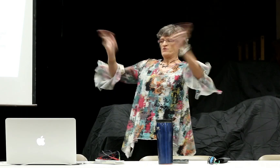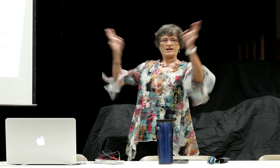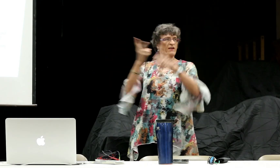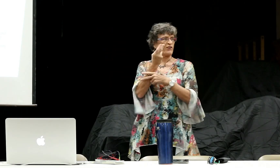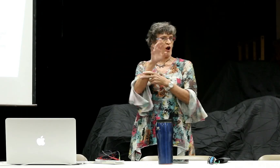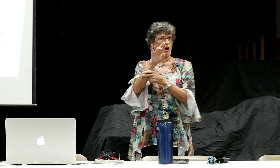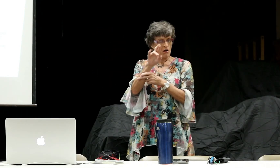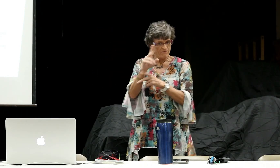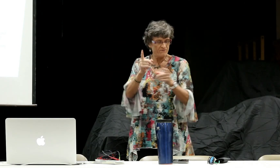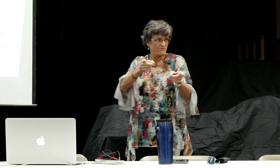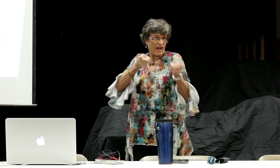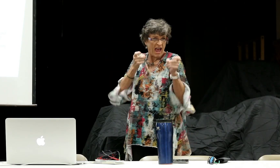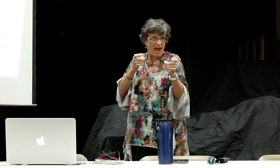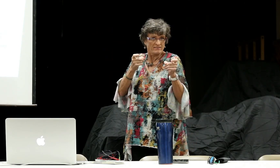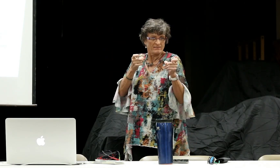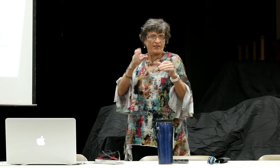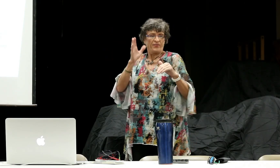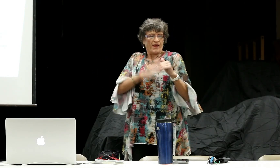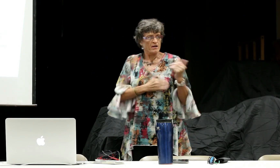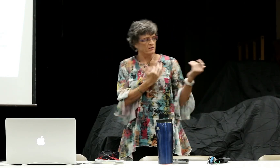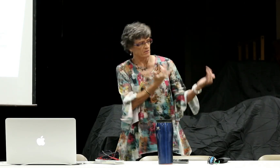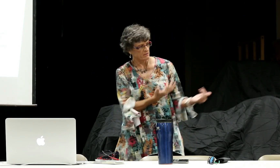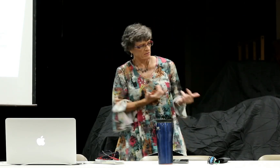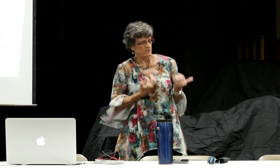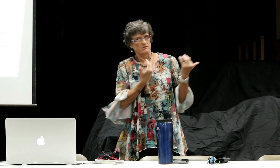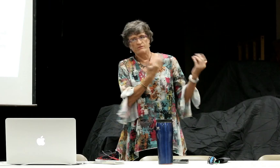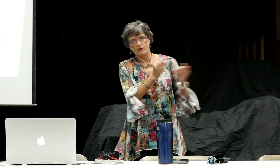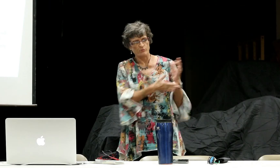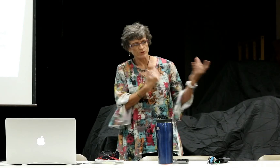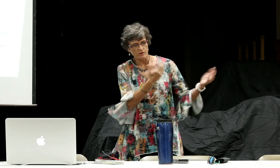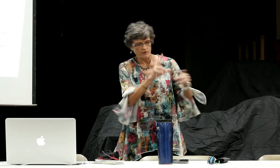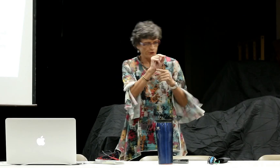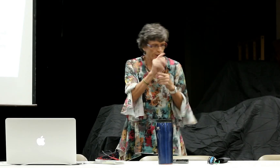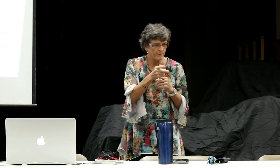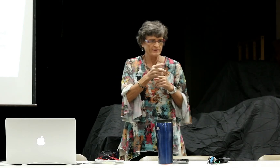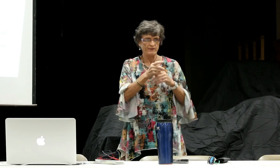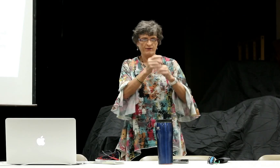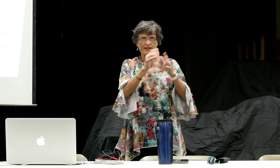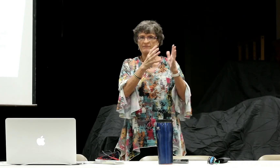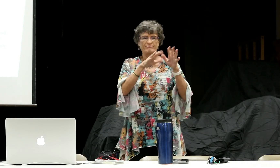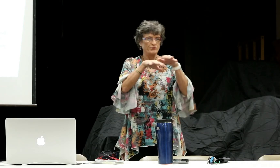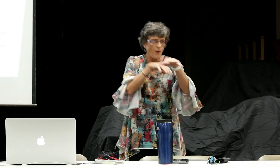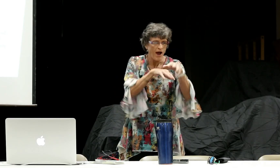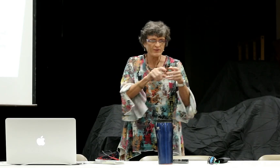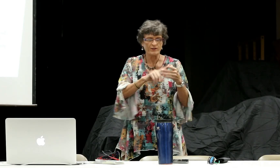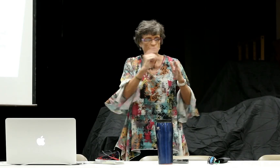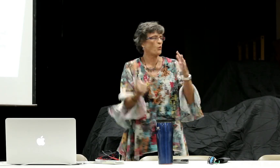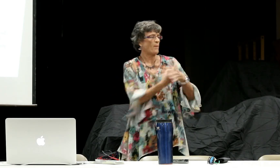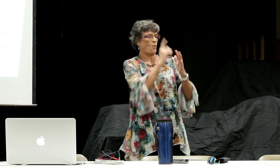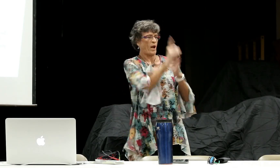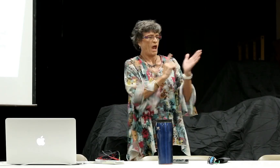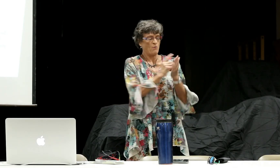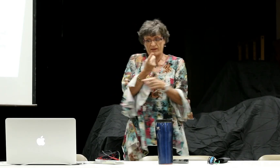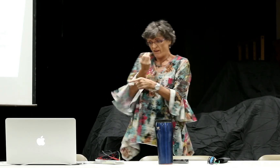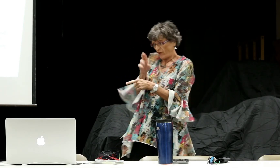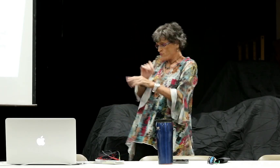a meeting, and this was a serious issue because of what we were going to be